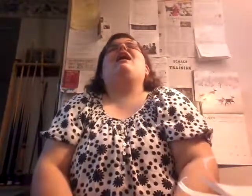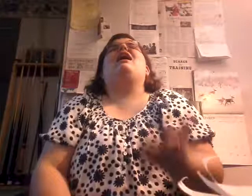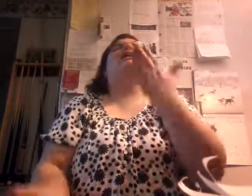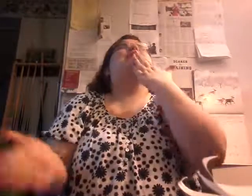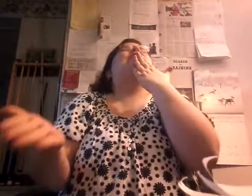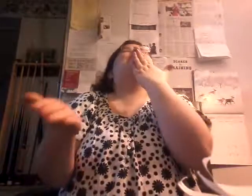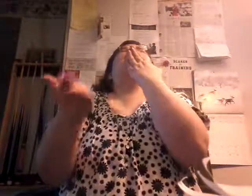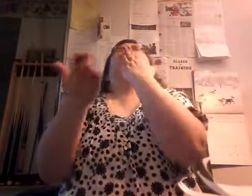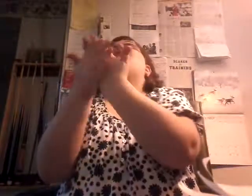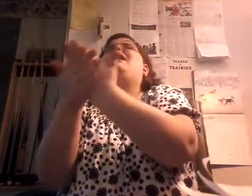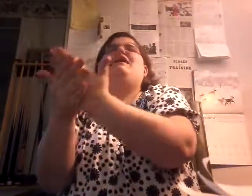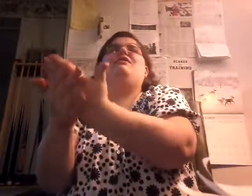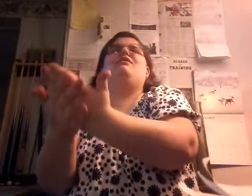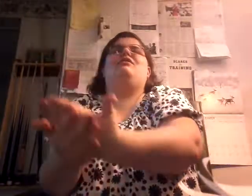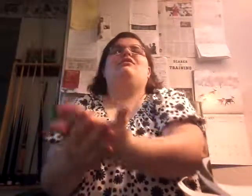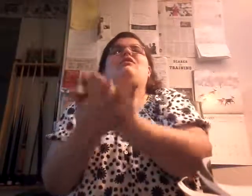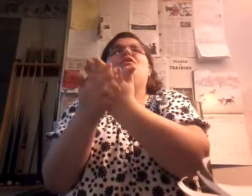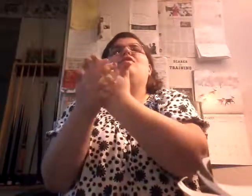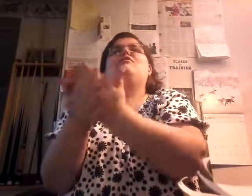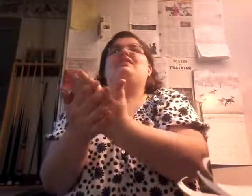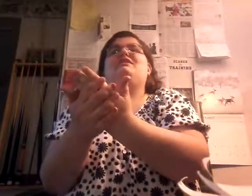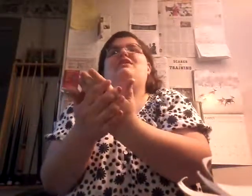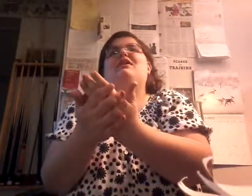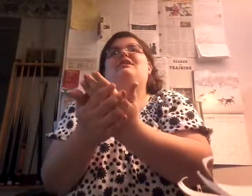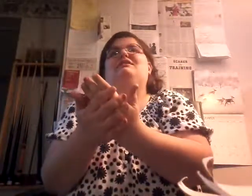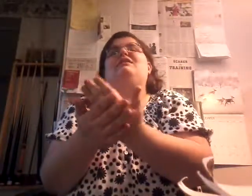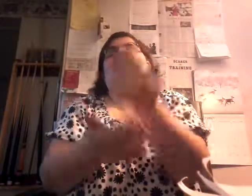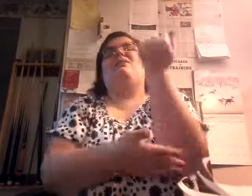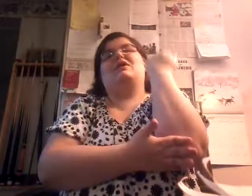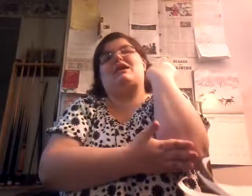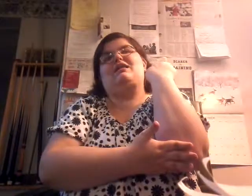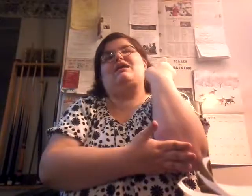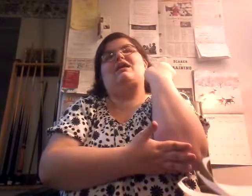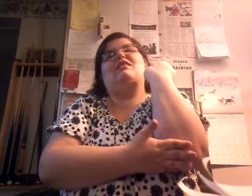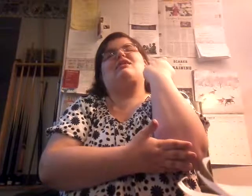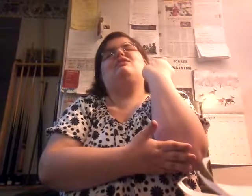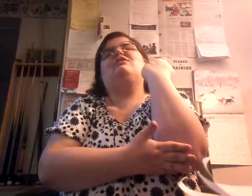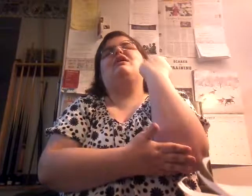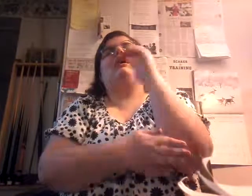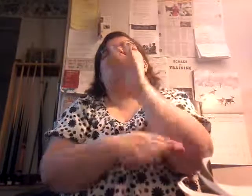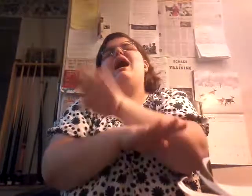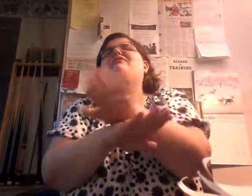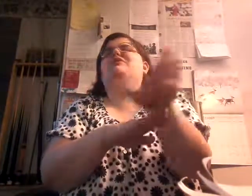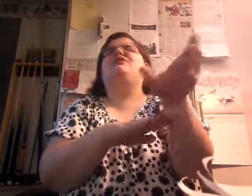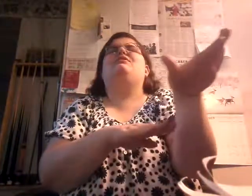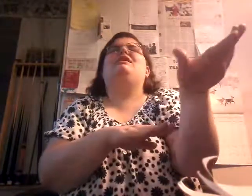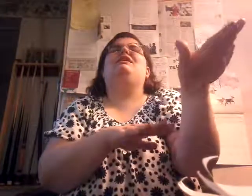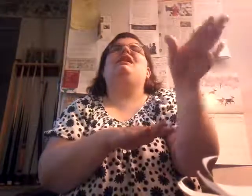a great rest of your guys' morning, that your afternoon